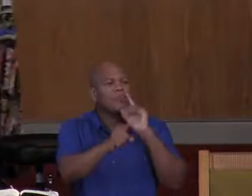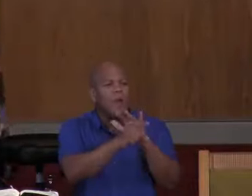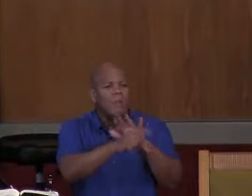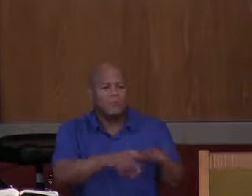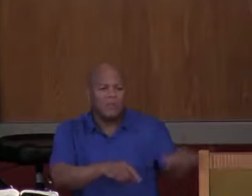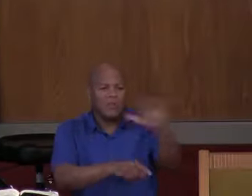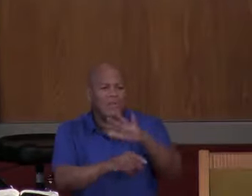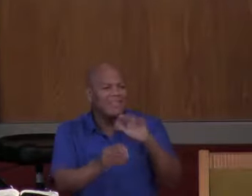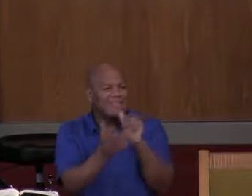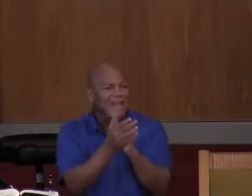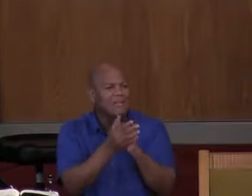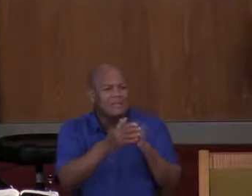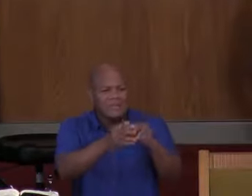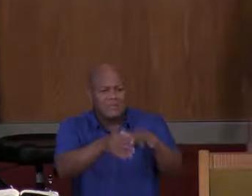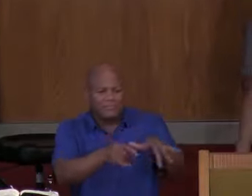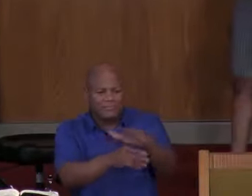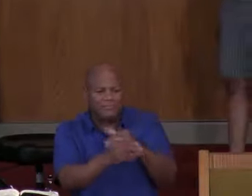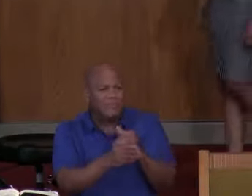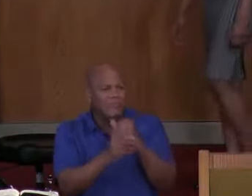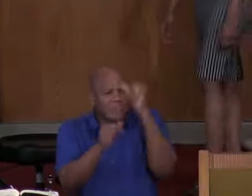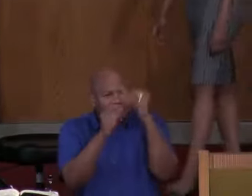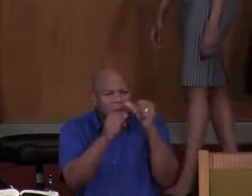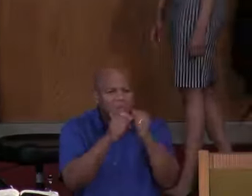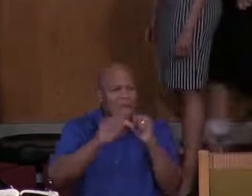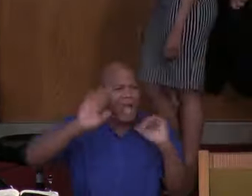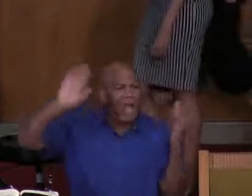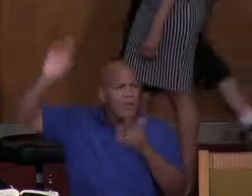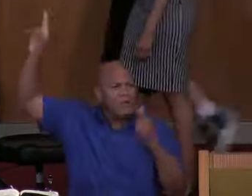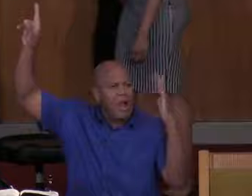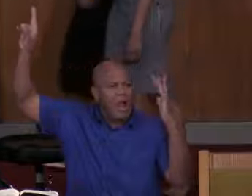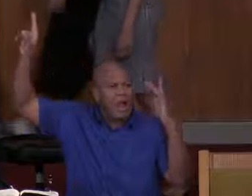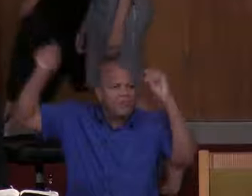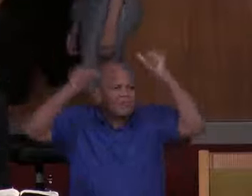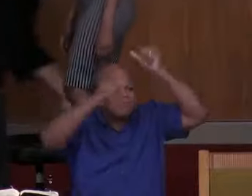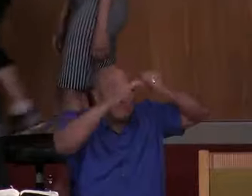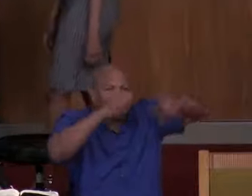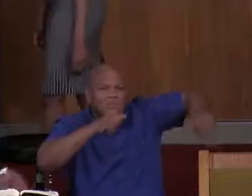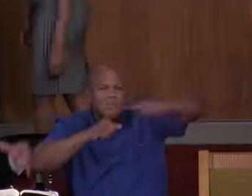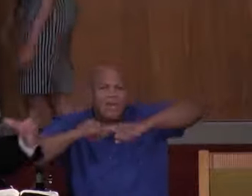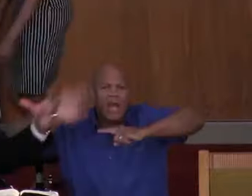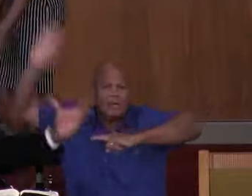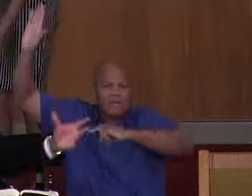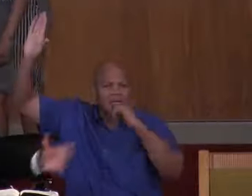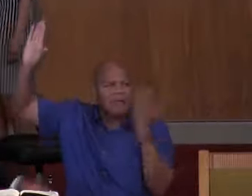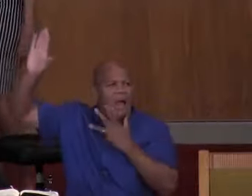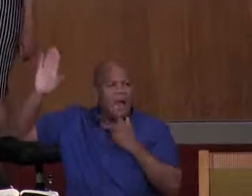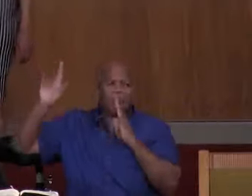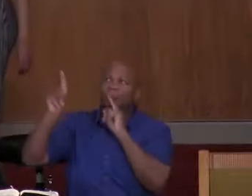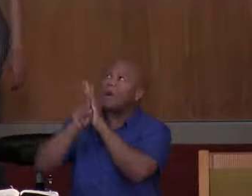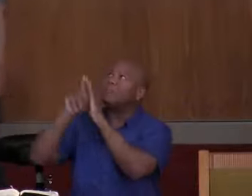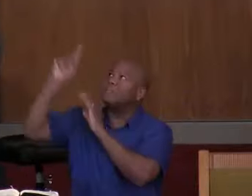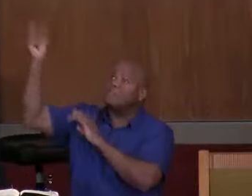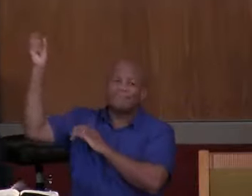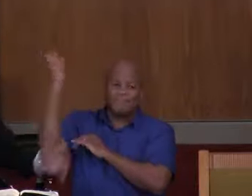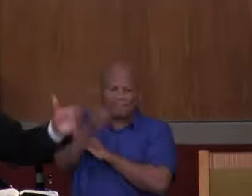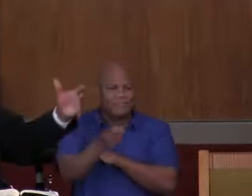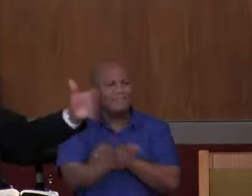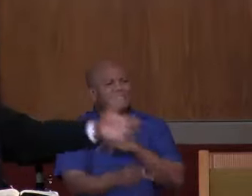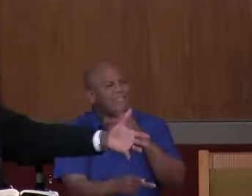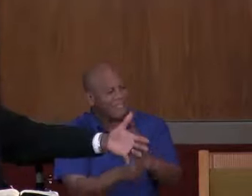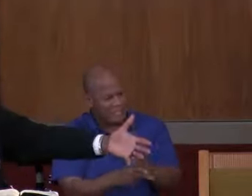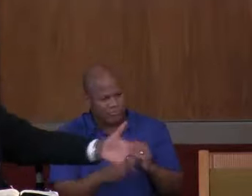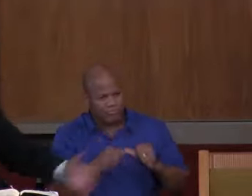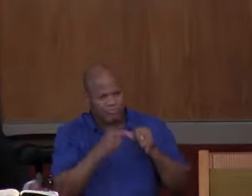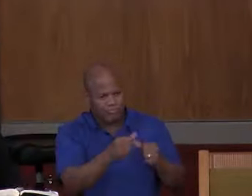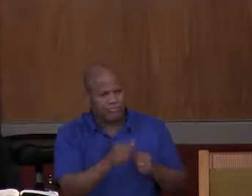the land that reminds you that our God will keep his promise. No matter how big the grapes in Canaan are, no matter